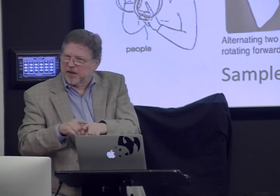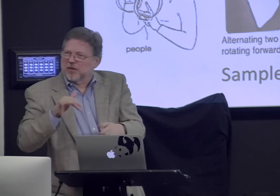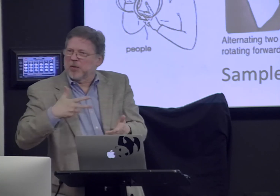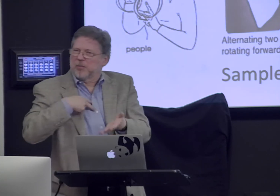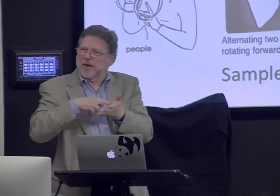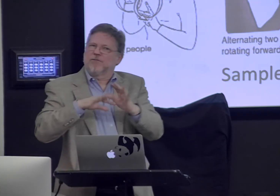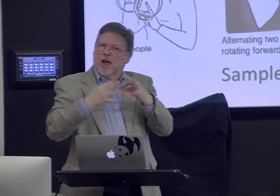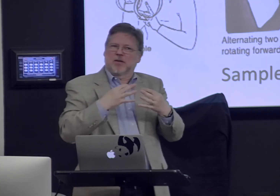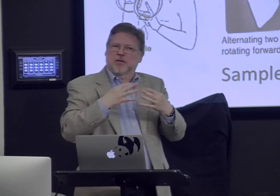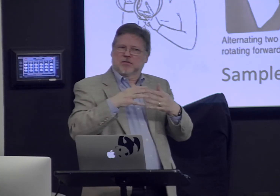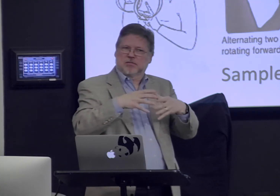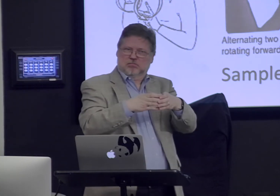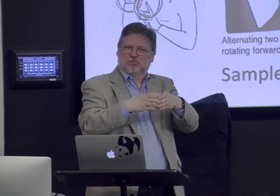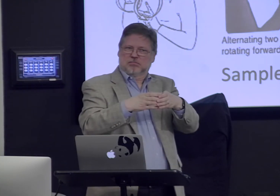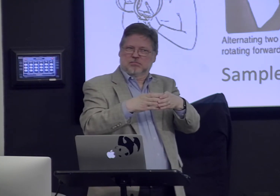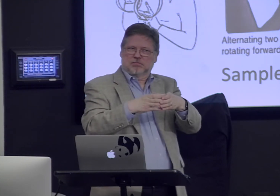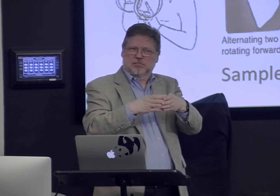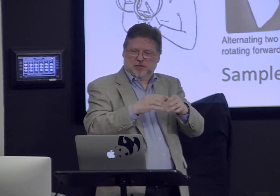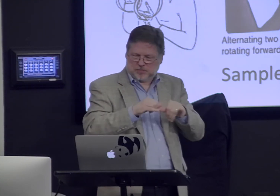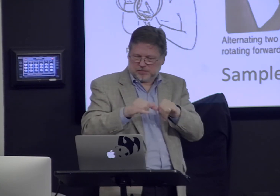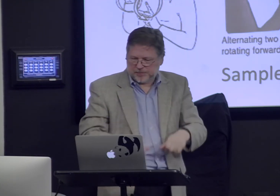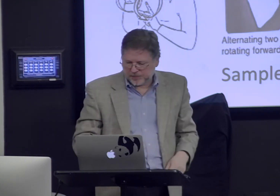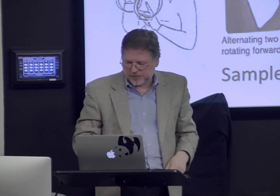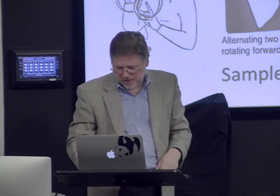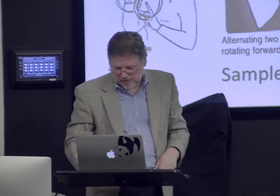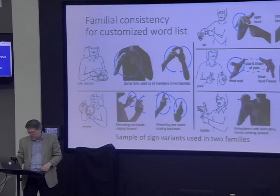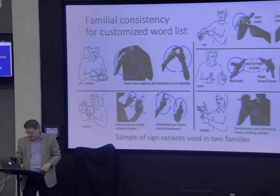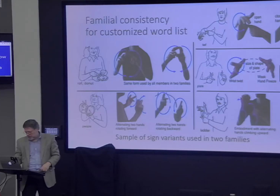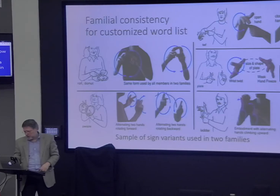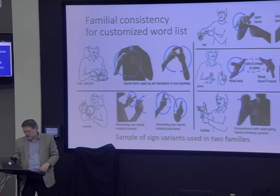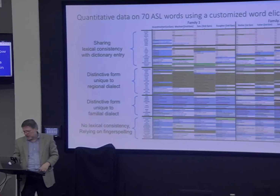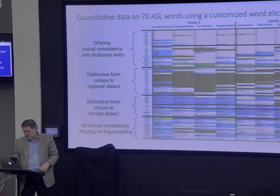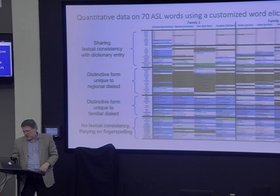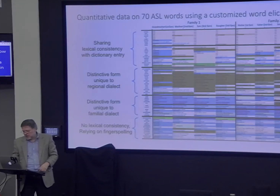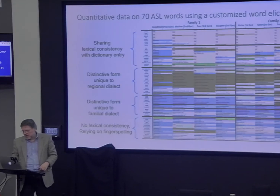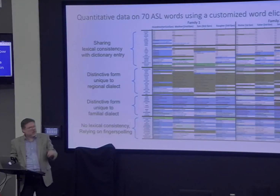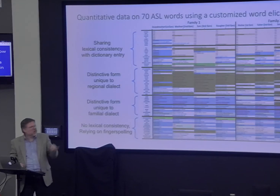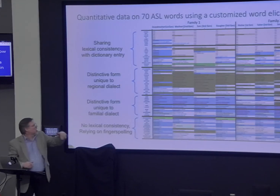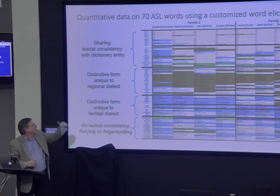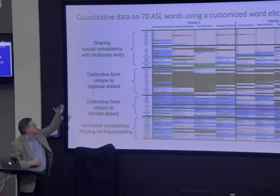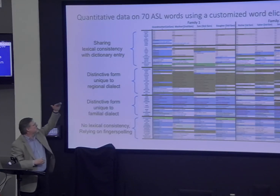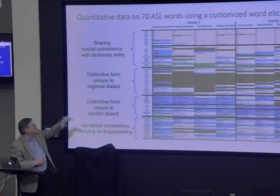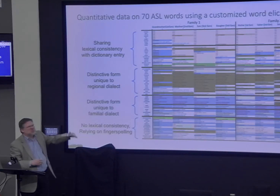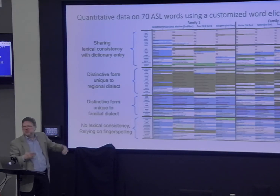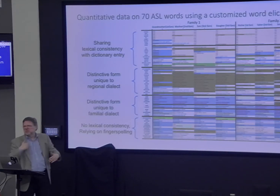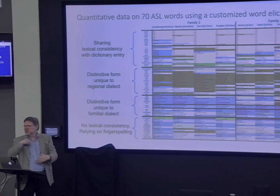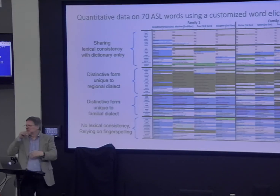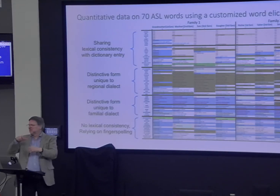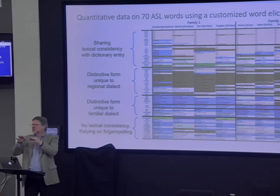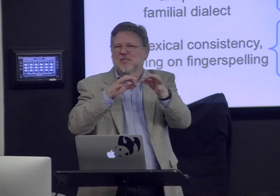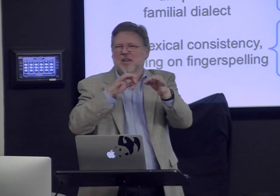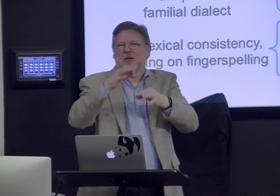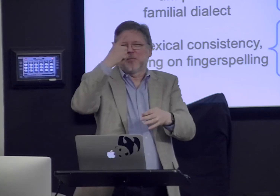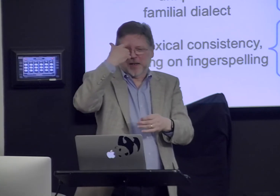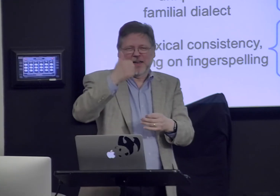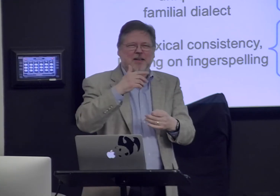great deal of consistency within one generation, even though there can be variety across generations. But if it's passed down within a single